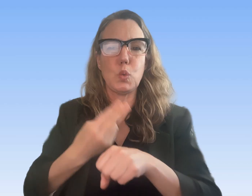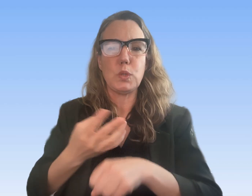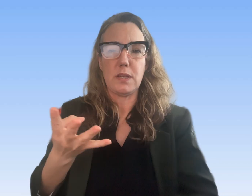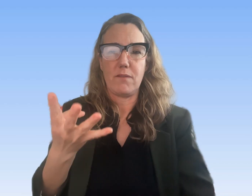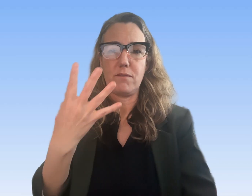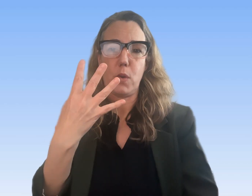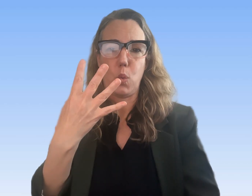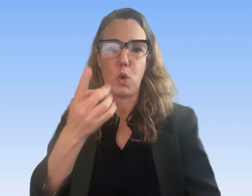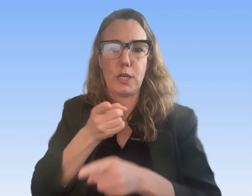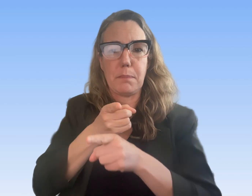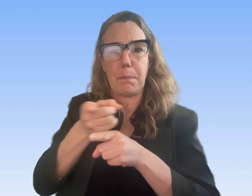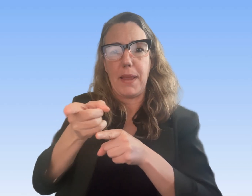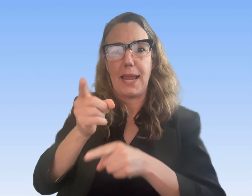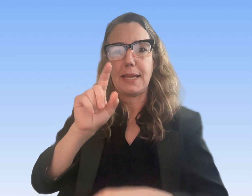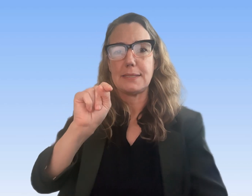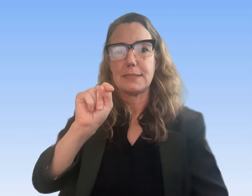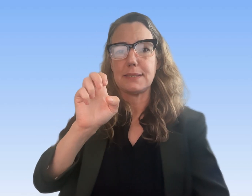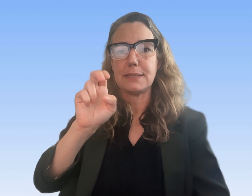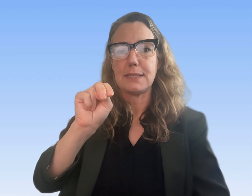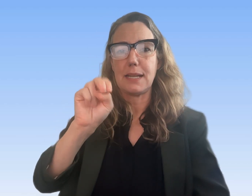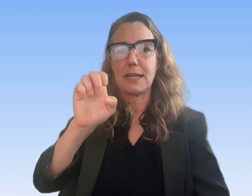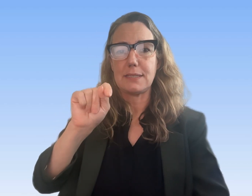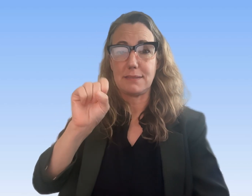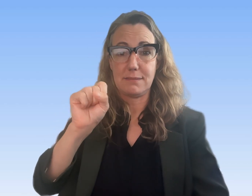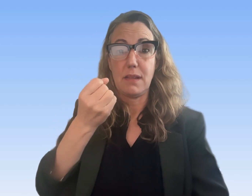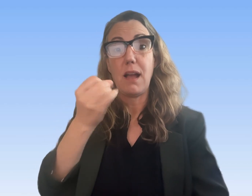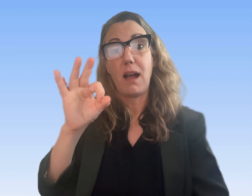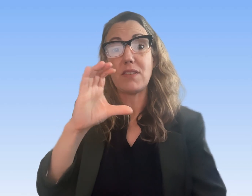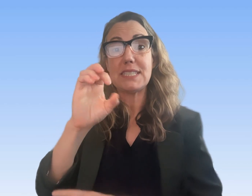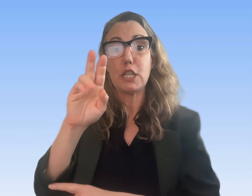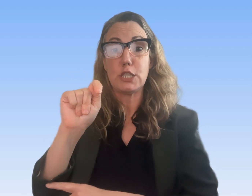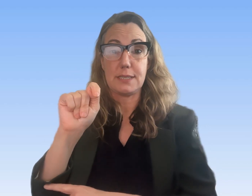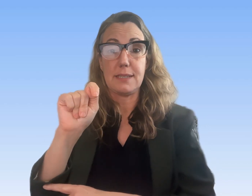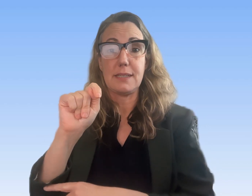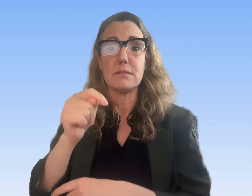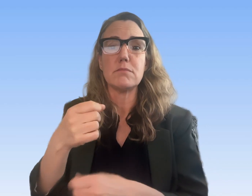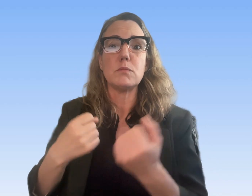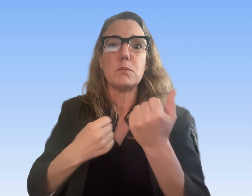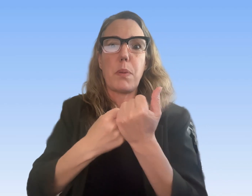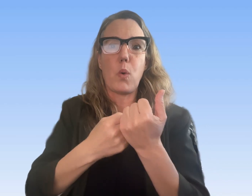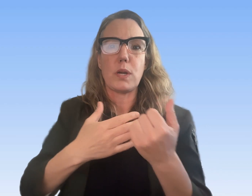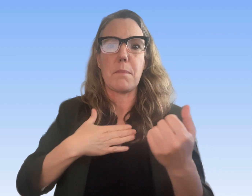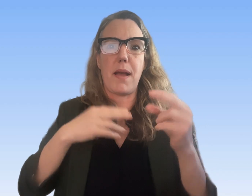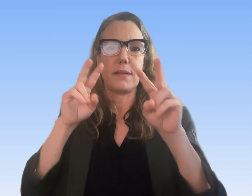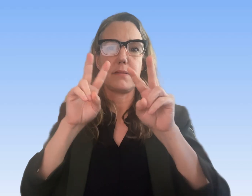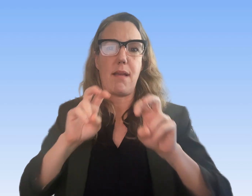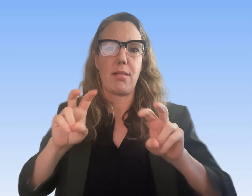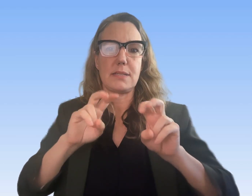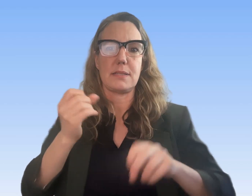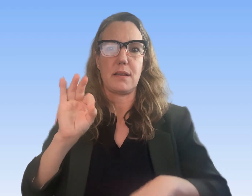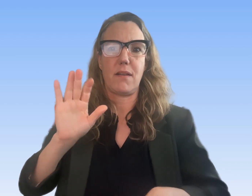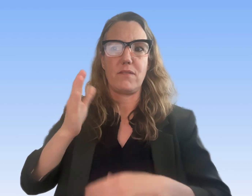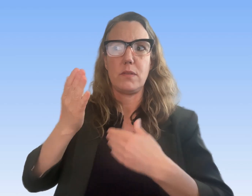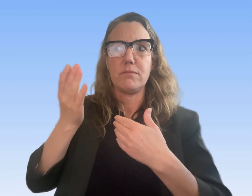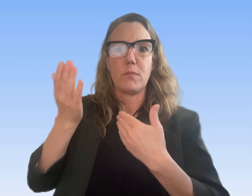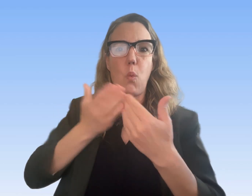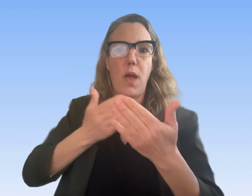use 4 main tenets of CRT support my analysis of